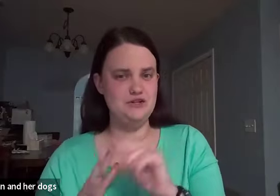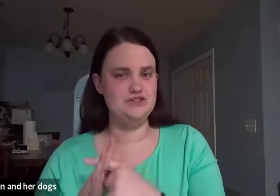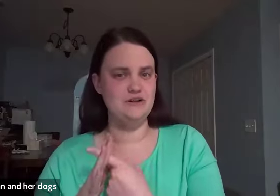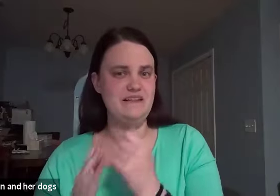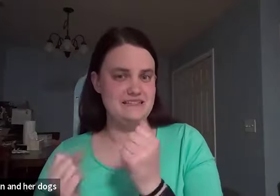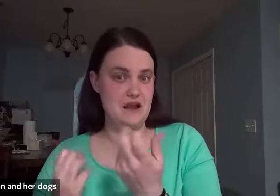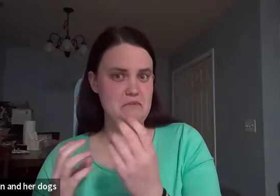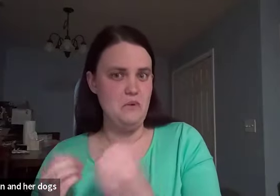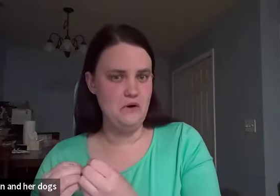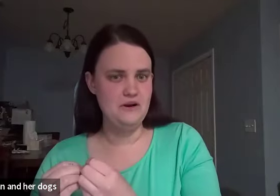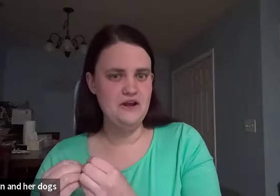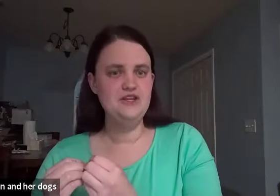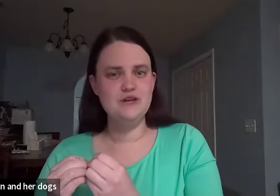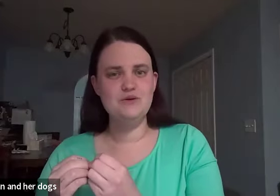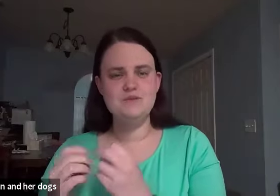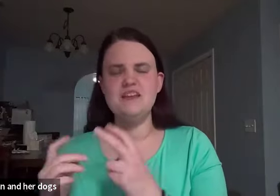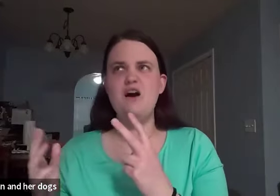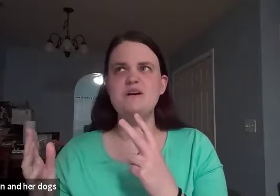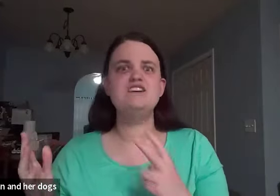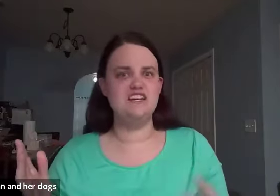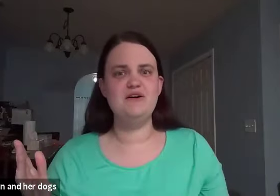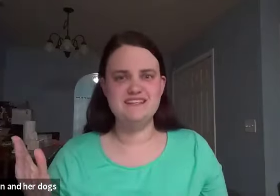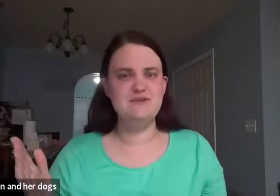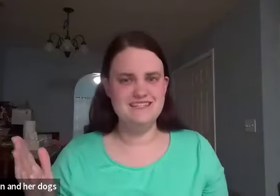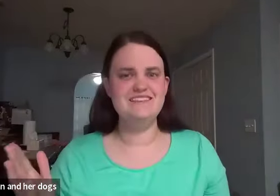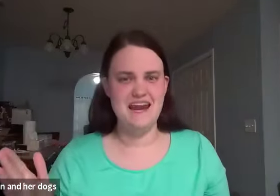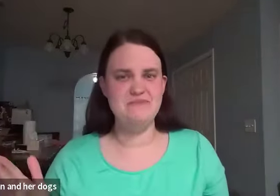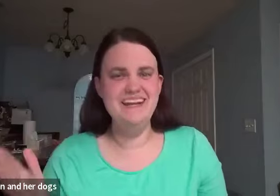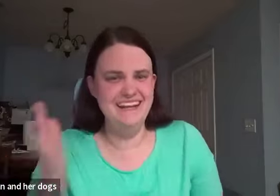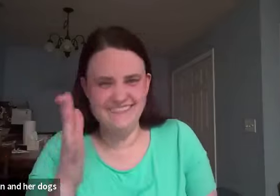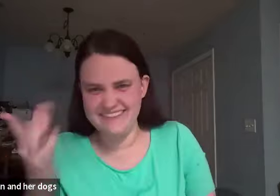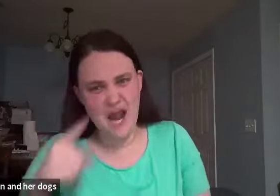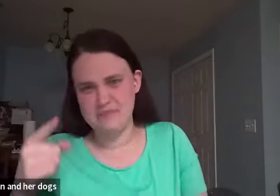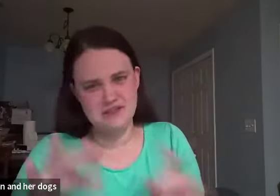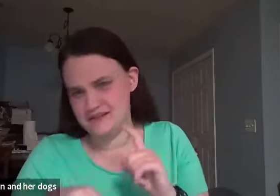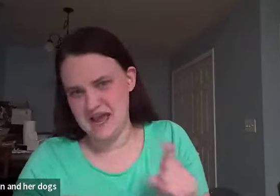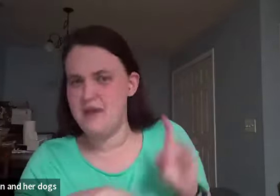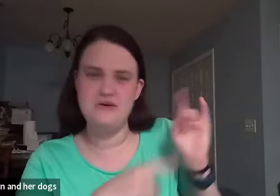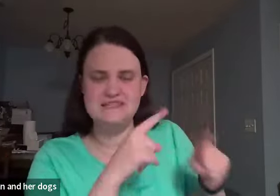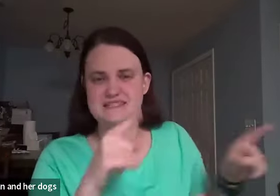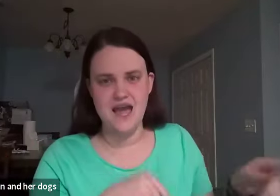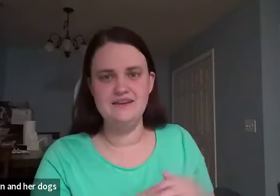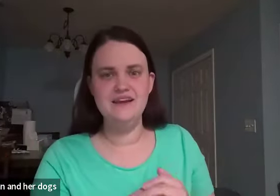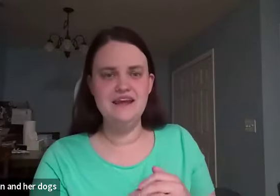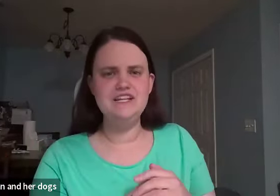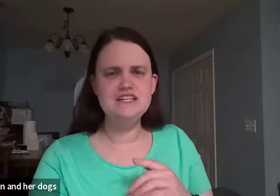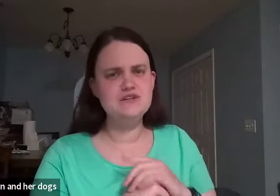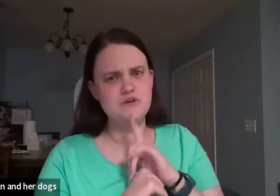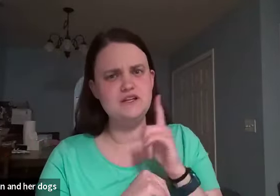when you're starting to like sign more, you can almost be like, oh my gosh, yeah, no, I can totally see that happening. Like that happens all the time, or this is that. It just gets a really